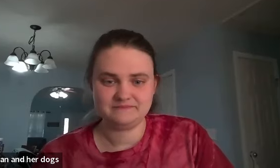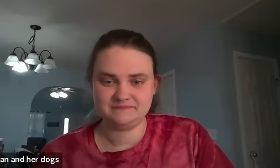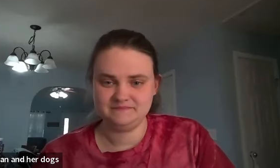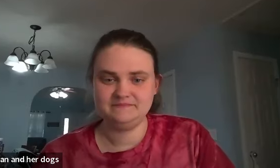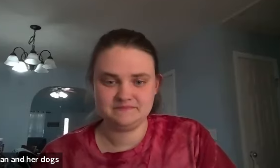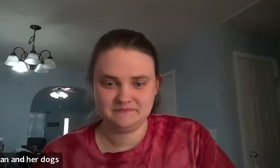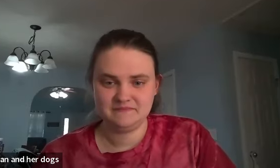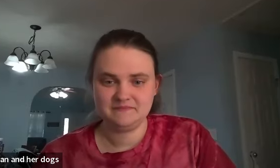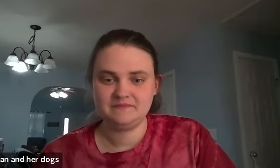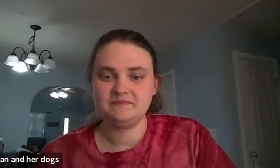Mm-hmm.